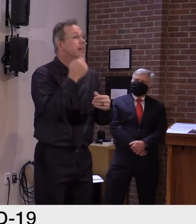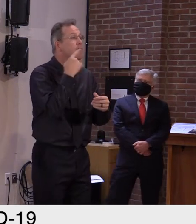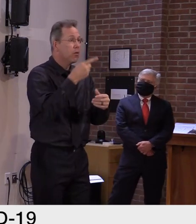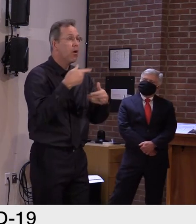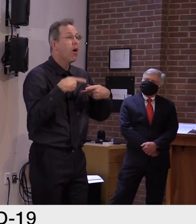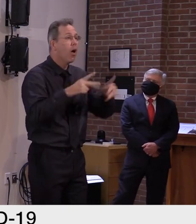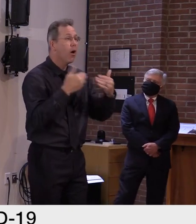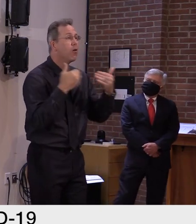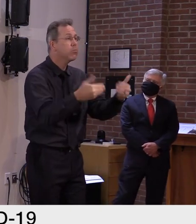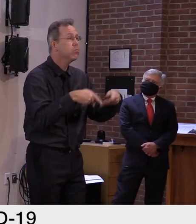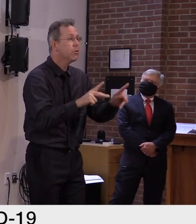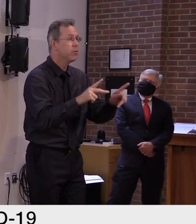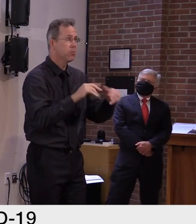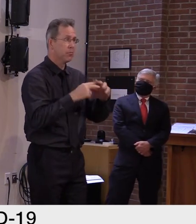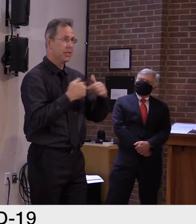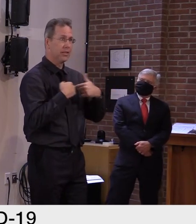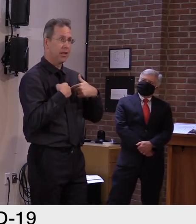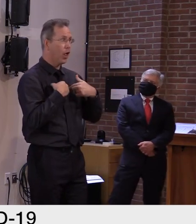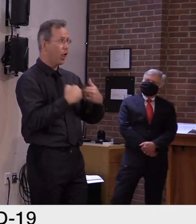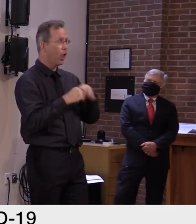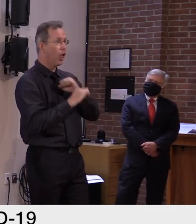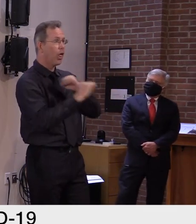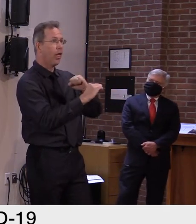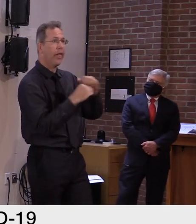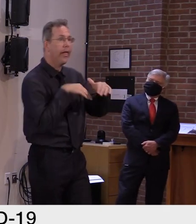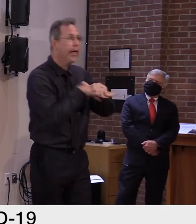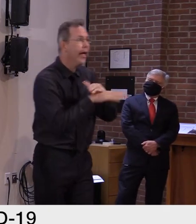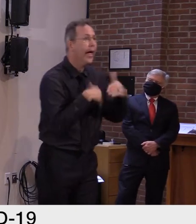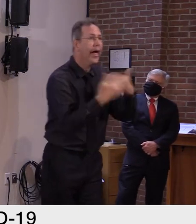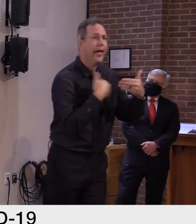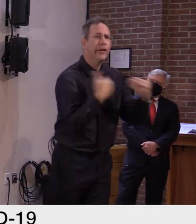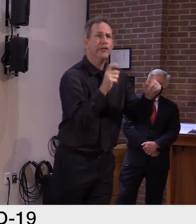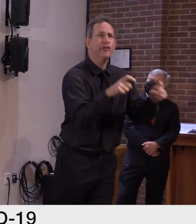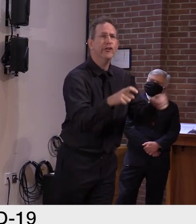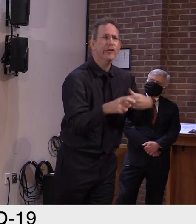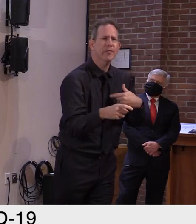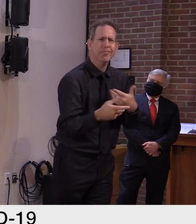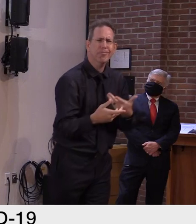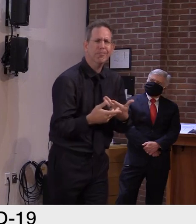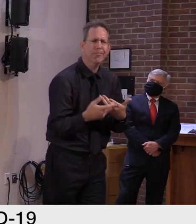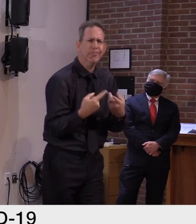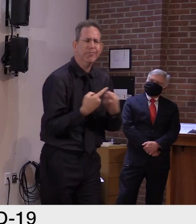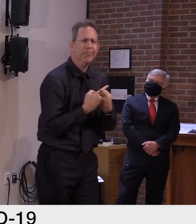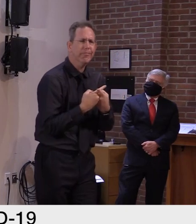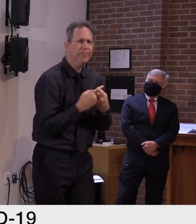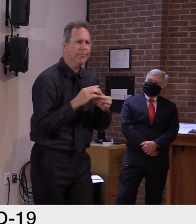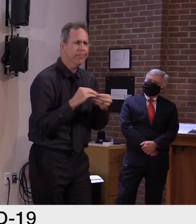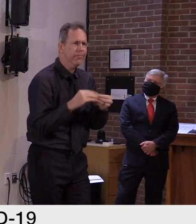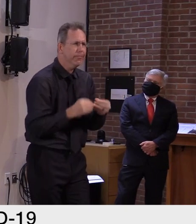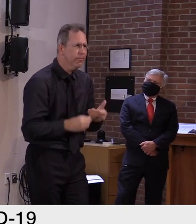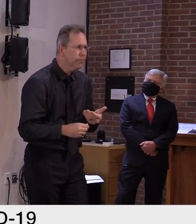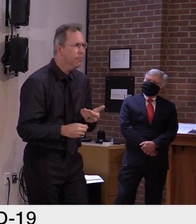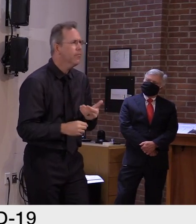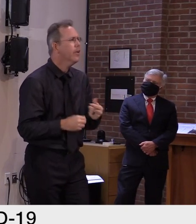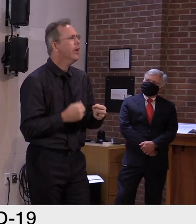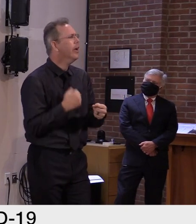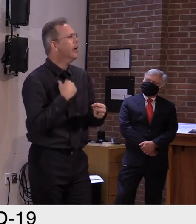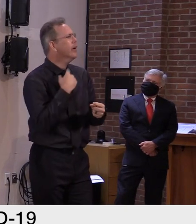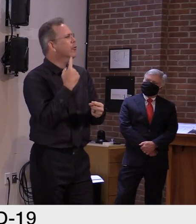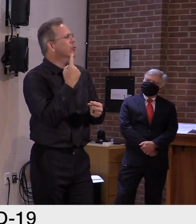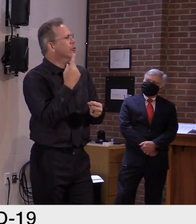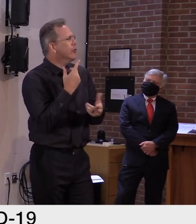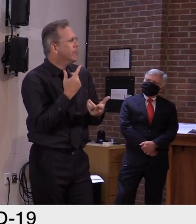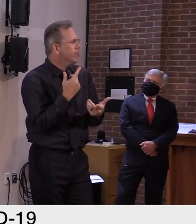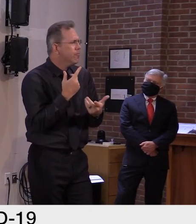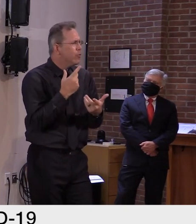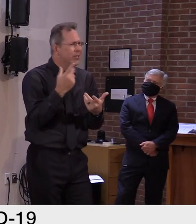sort of wondering what your message to Vermonters is, if you're going to kind of continue to allow some activities but say not to do other things. Yeah. We